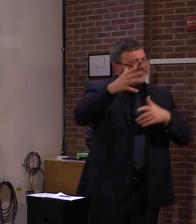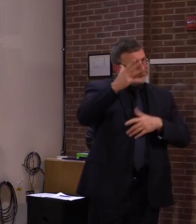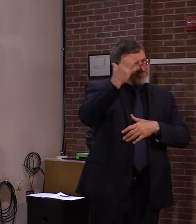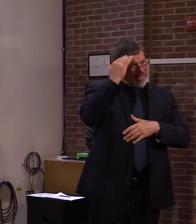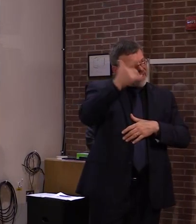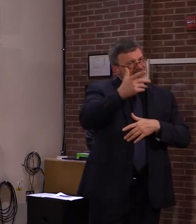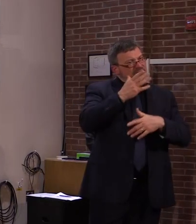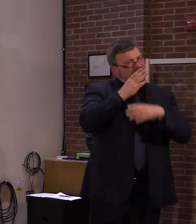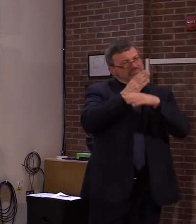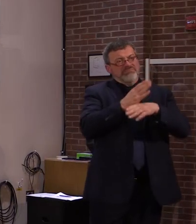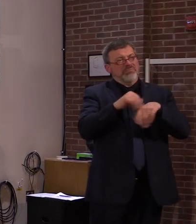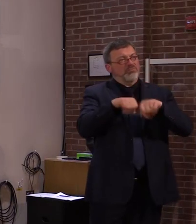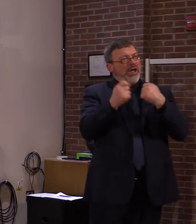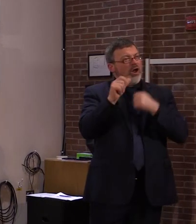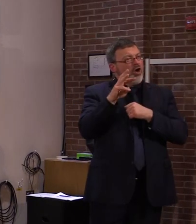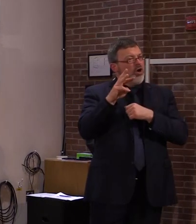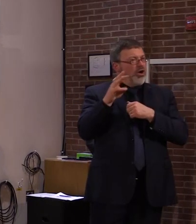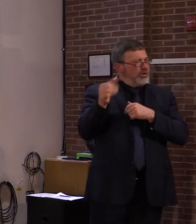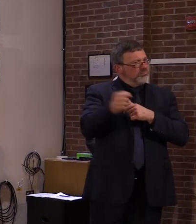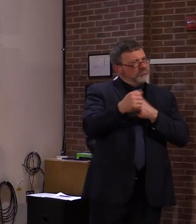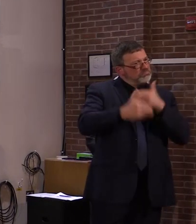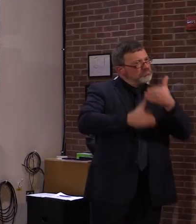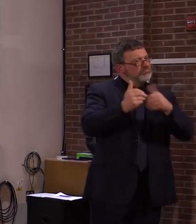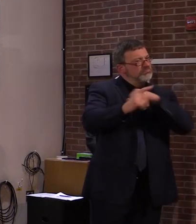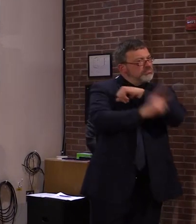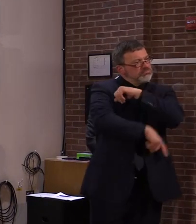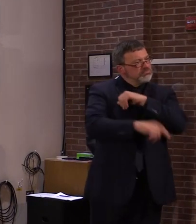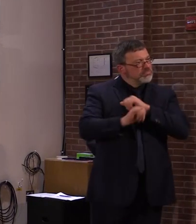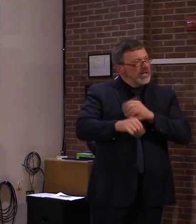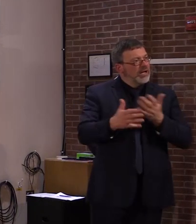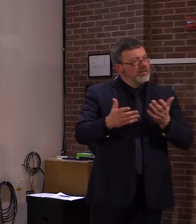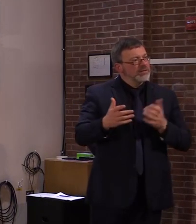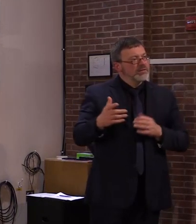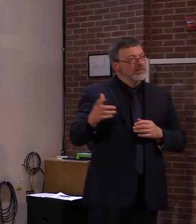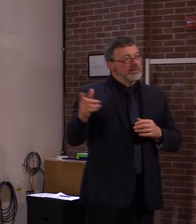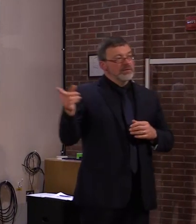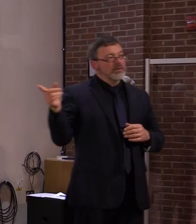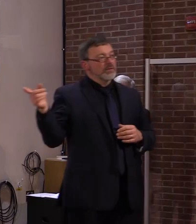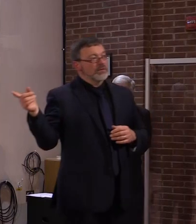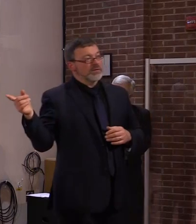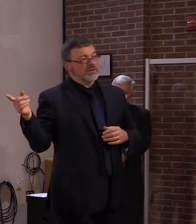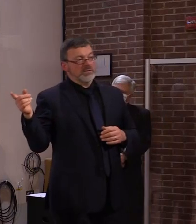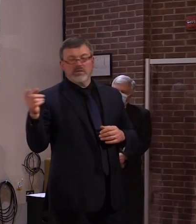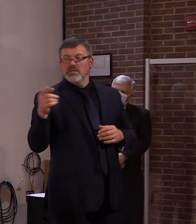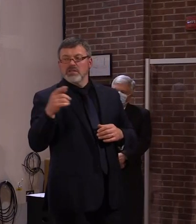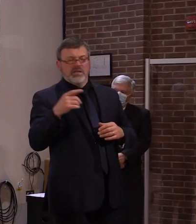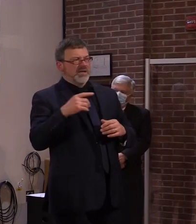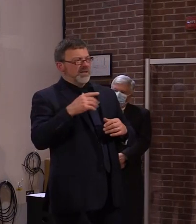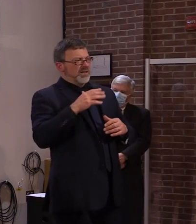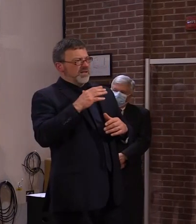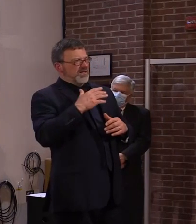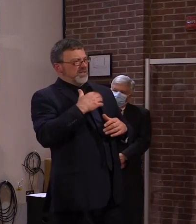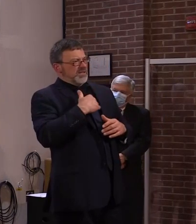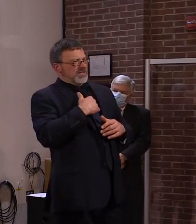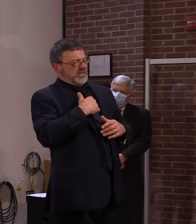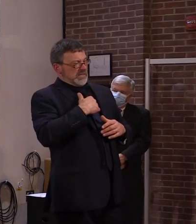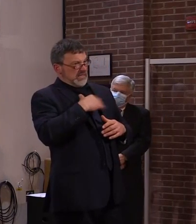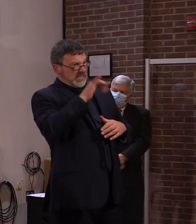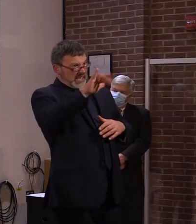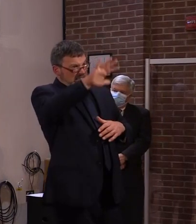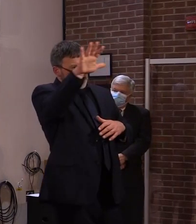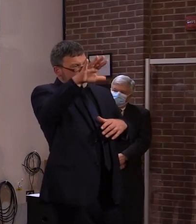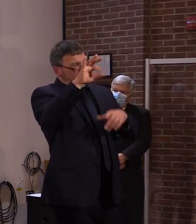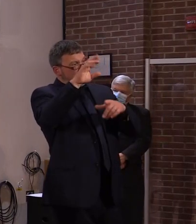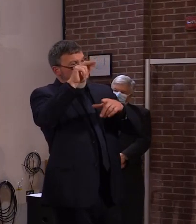think it's unfortunate that all the cases were dropped across the board. I think there should be some accountability